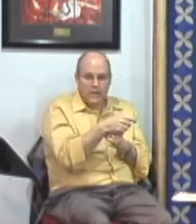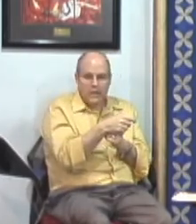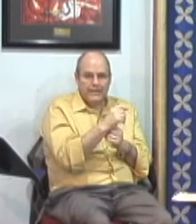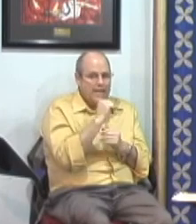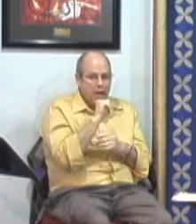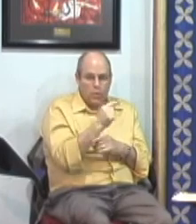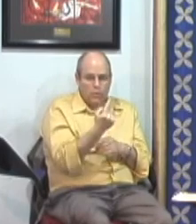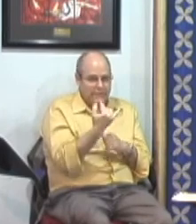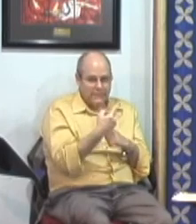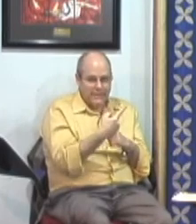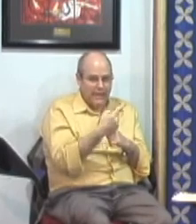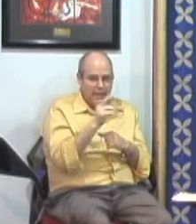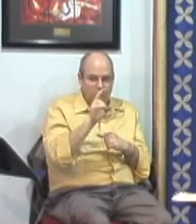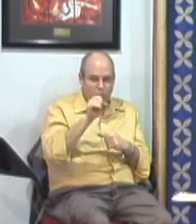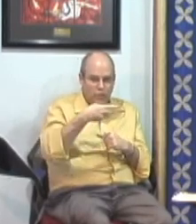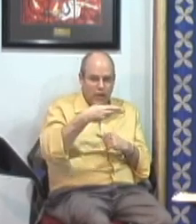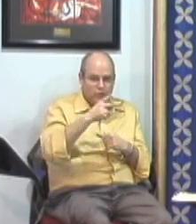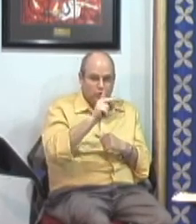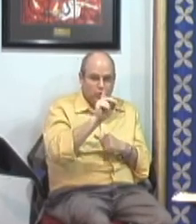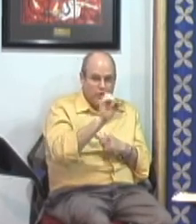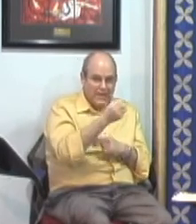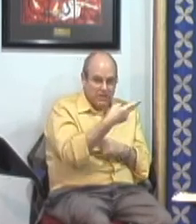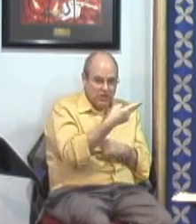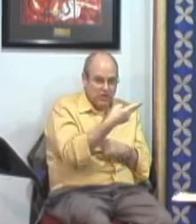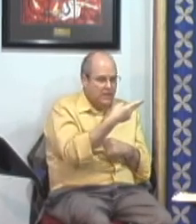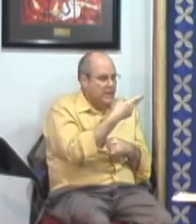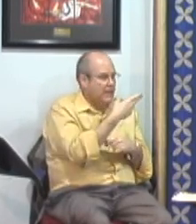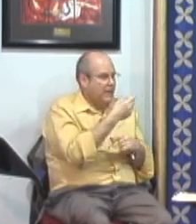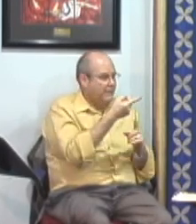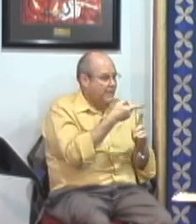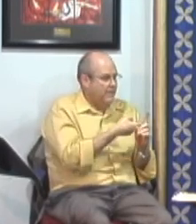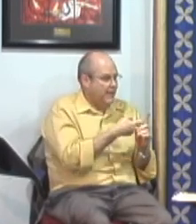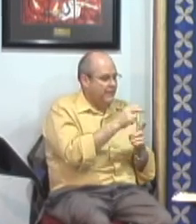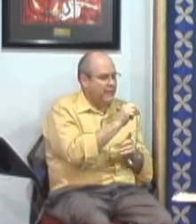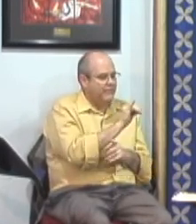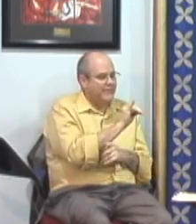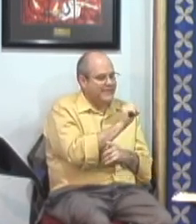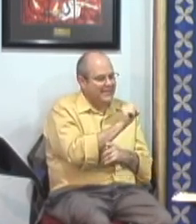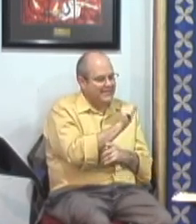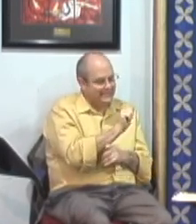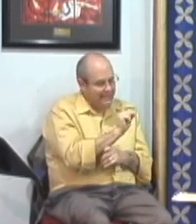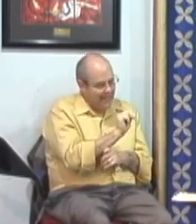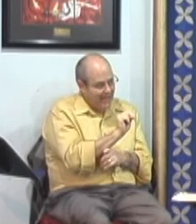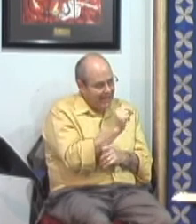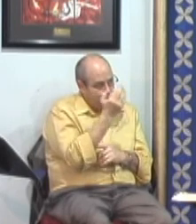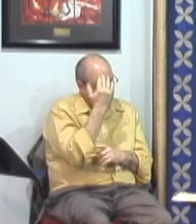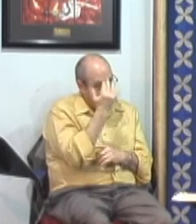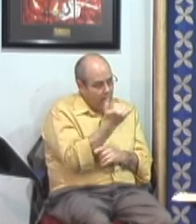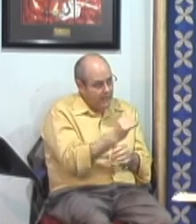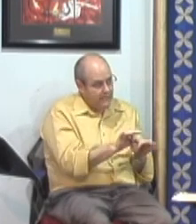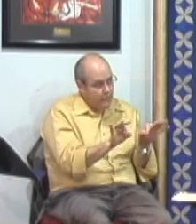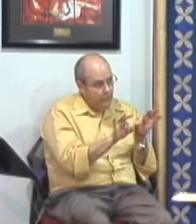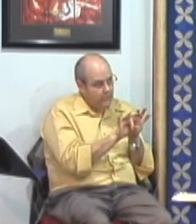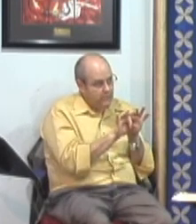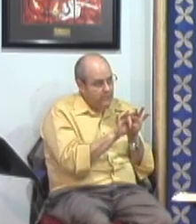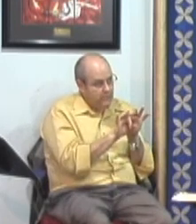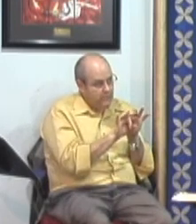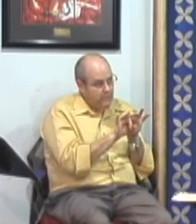is today Rosh Chodesh, but Rosh Chodesh of the month of Nisan. Anybody know why that's important?